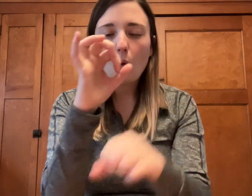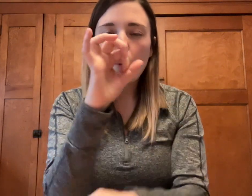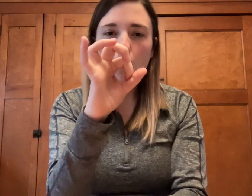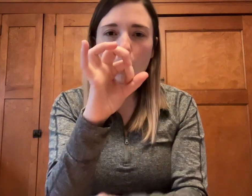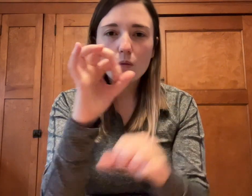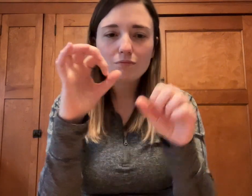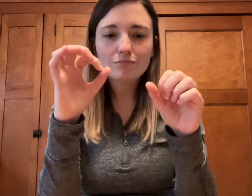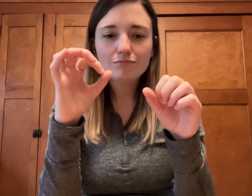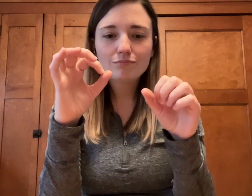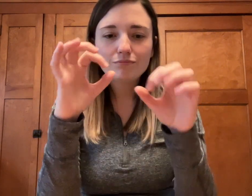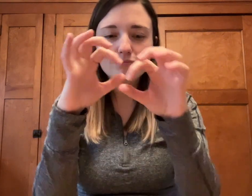minute.